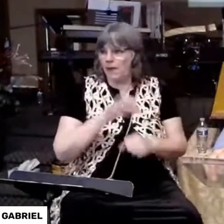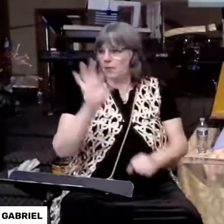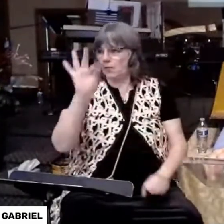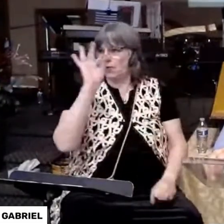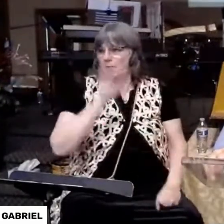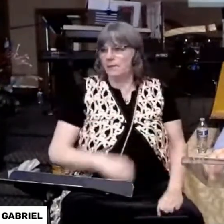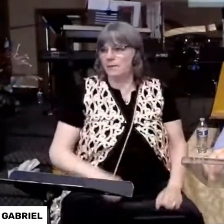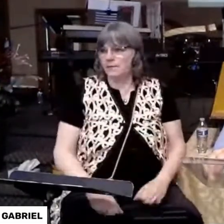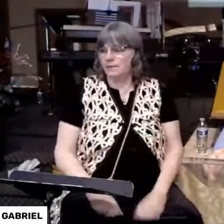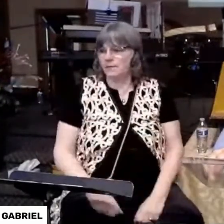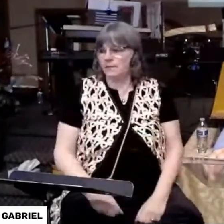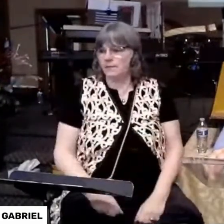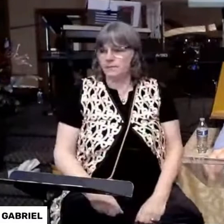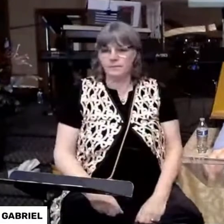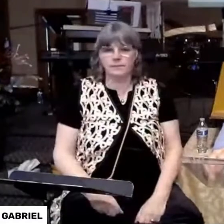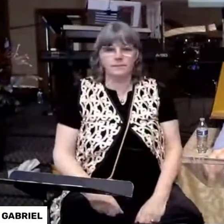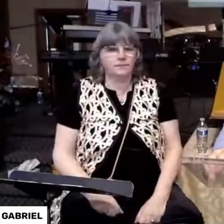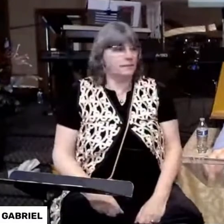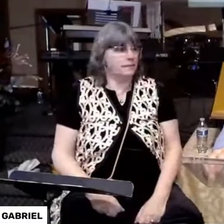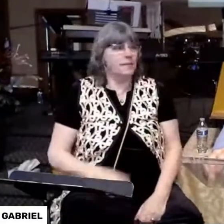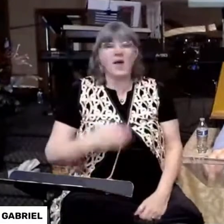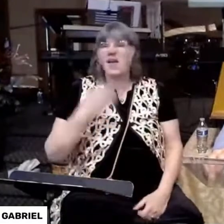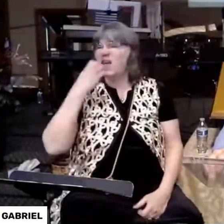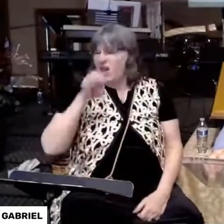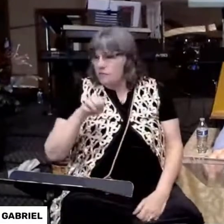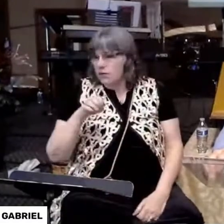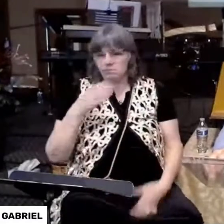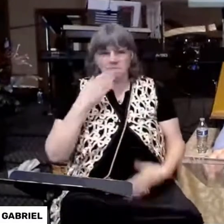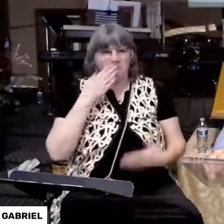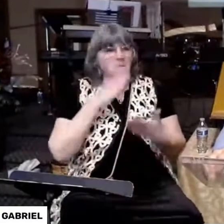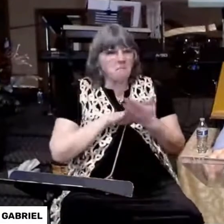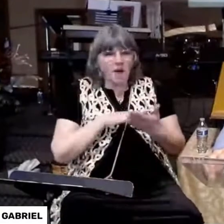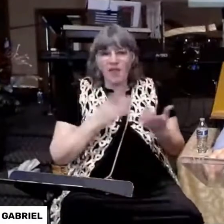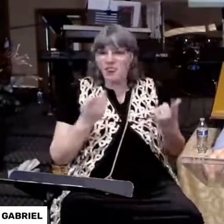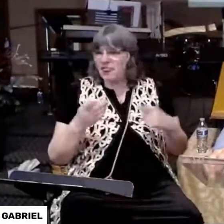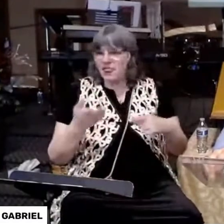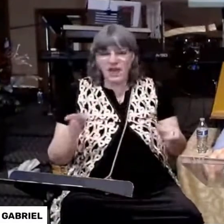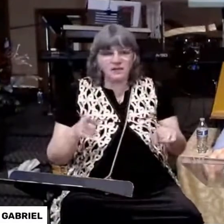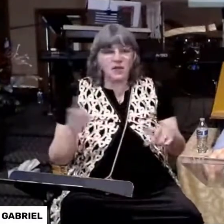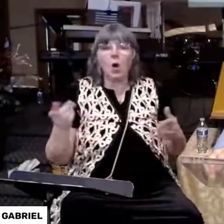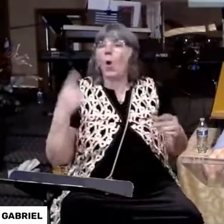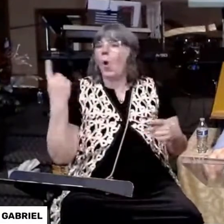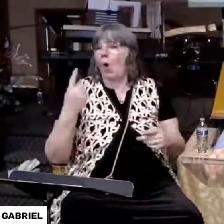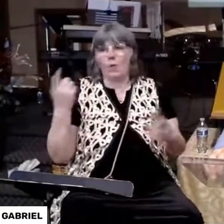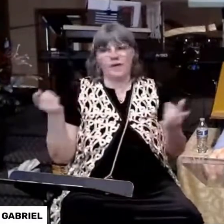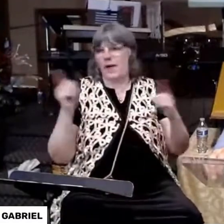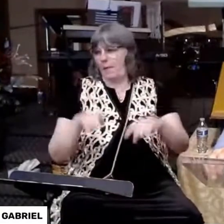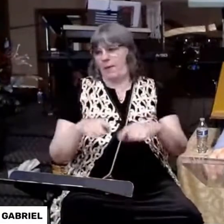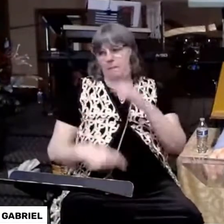choice. Evil, bad reactions are always in front of us.